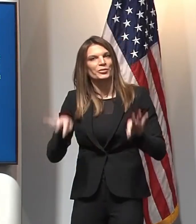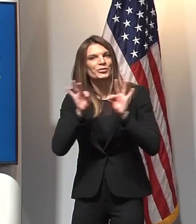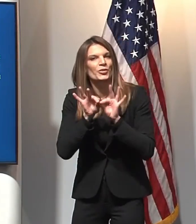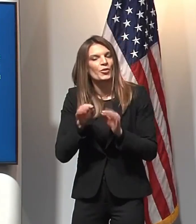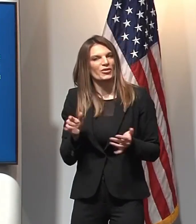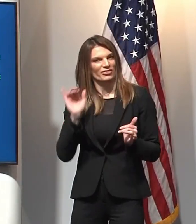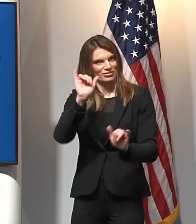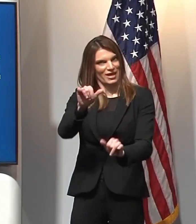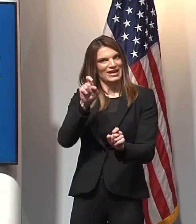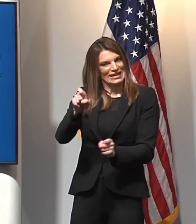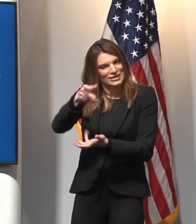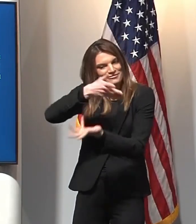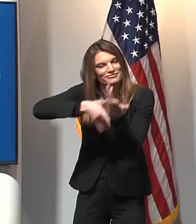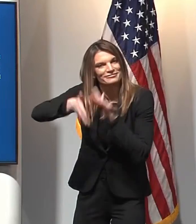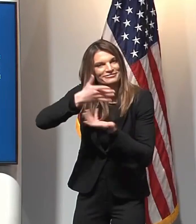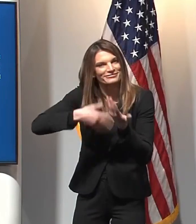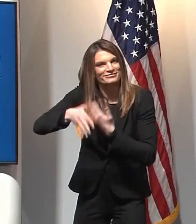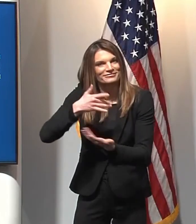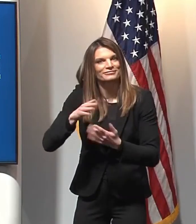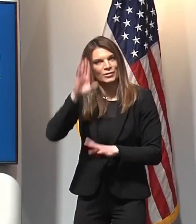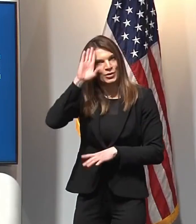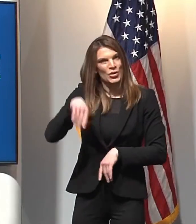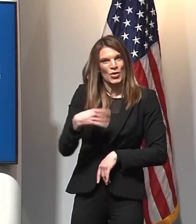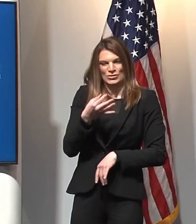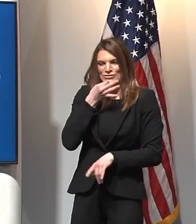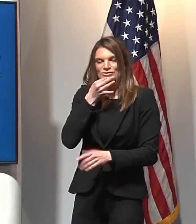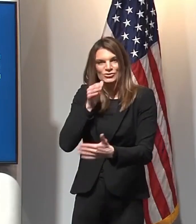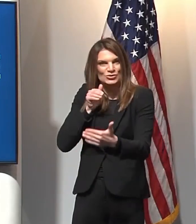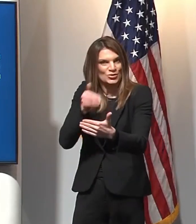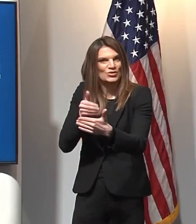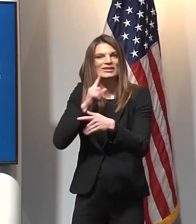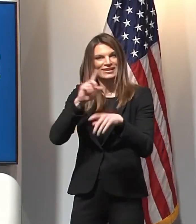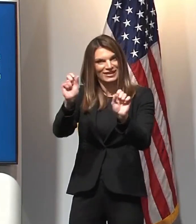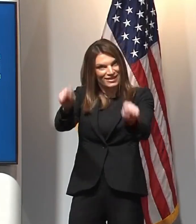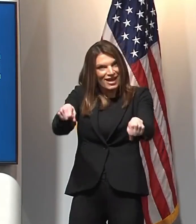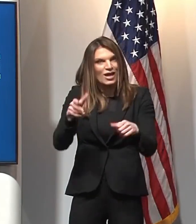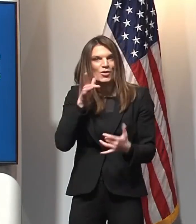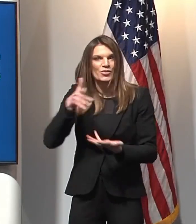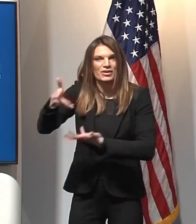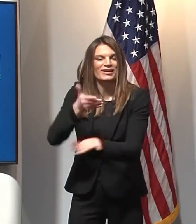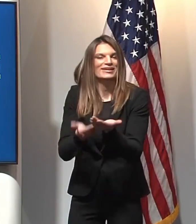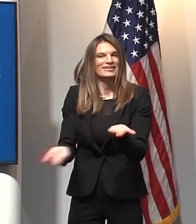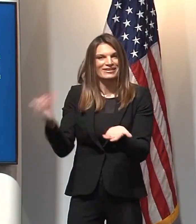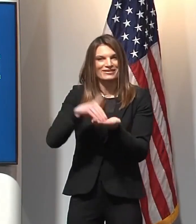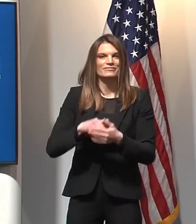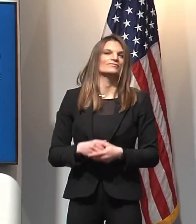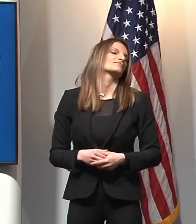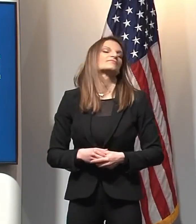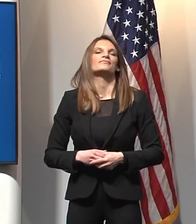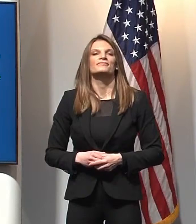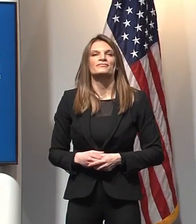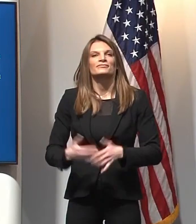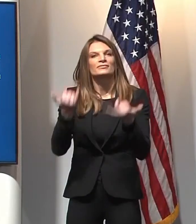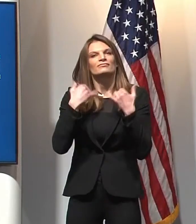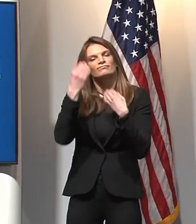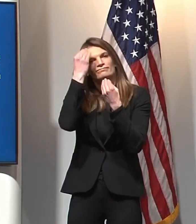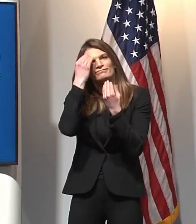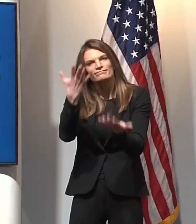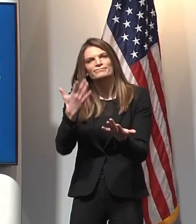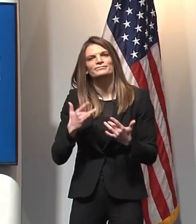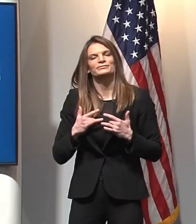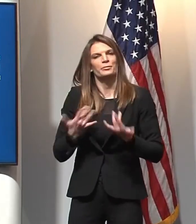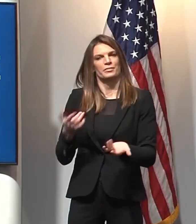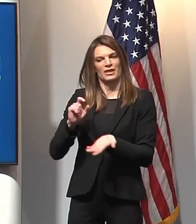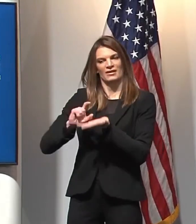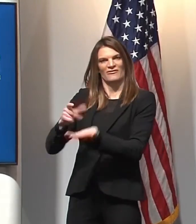joys. These are almost within reach. We're getting there, Michigan. I want to give you a brief update on